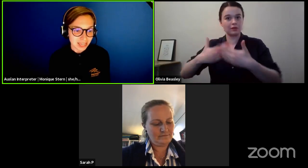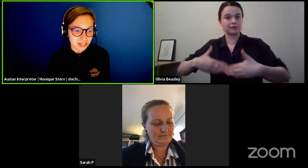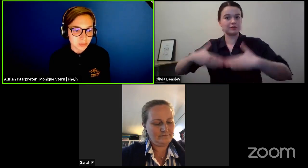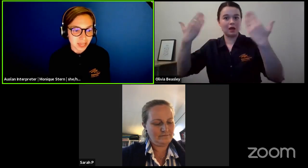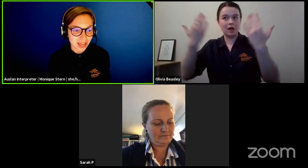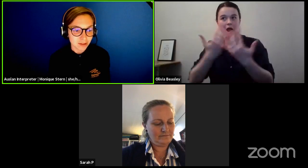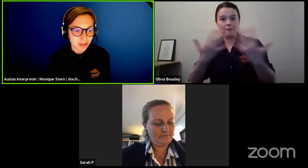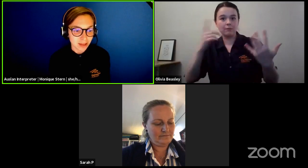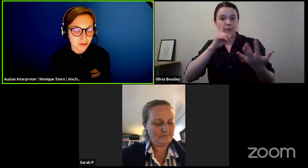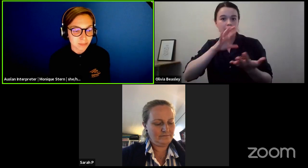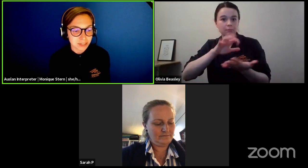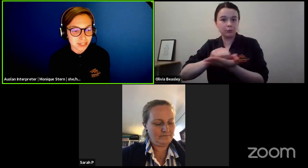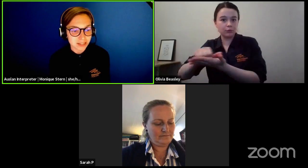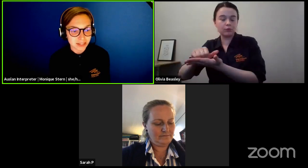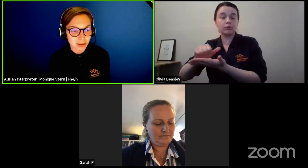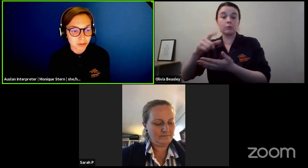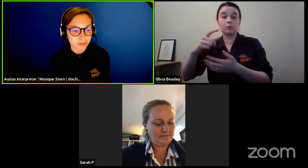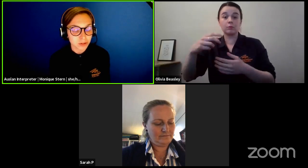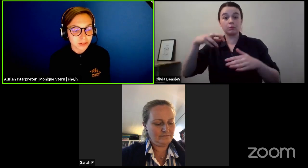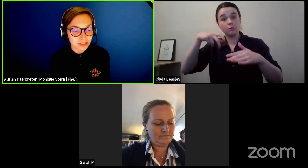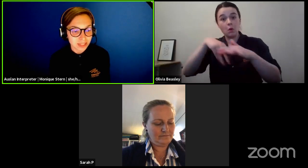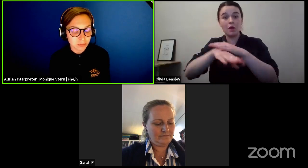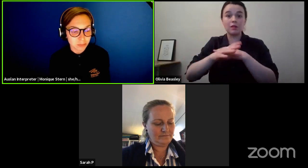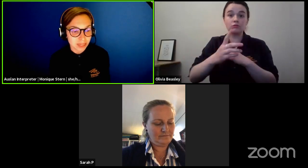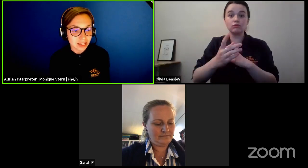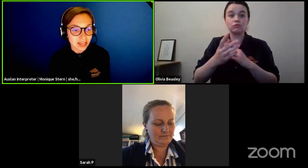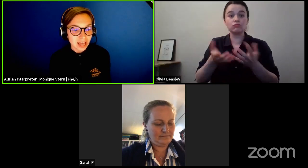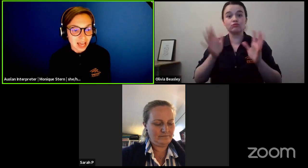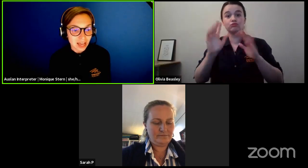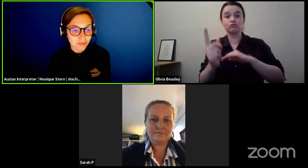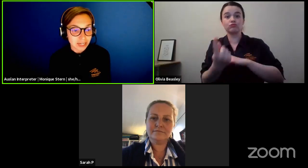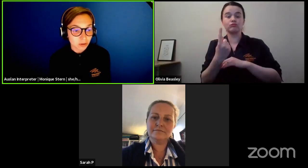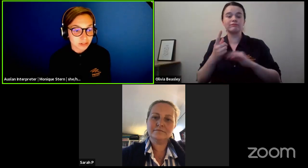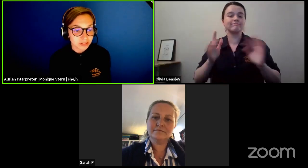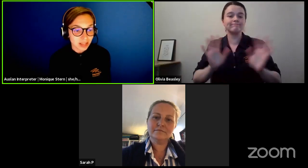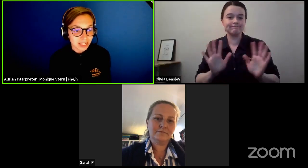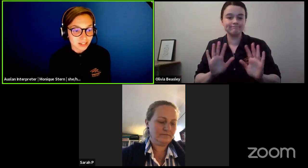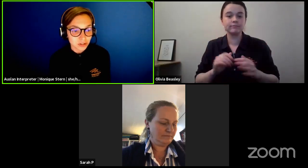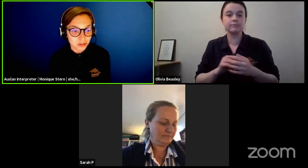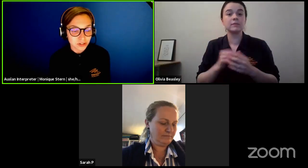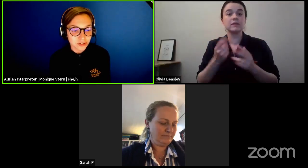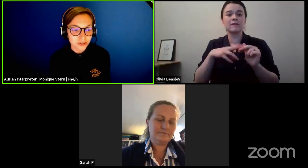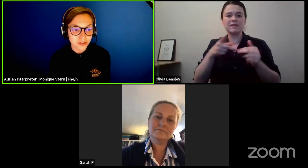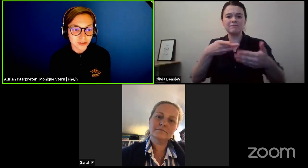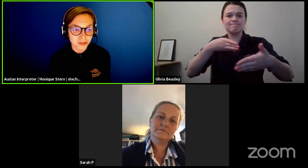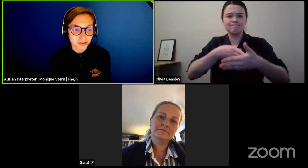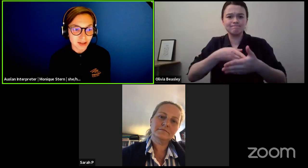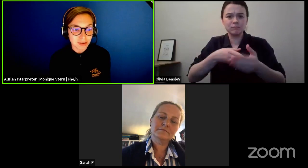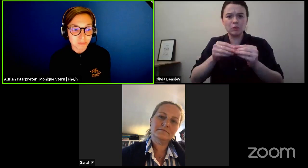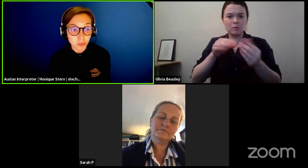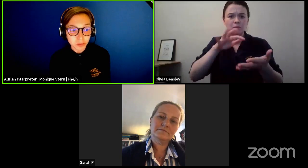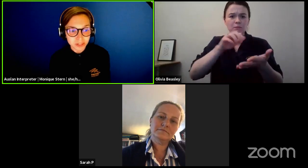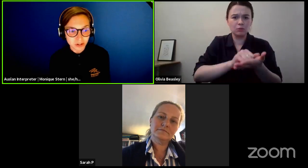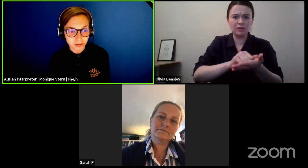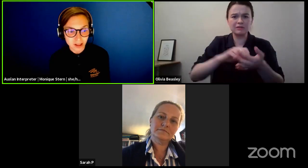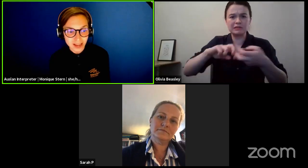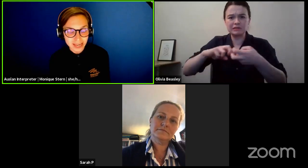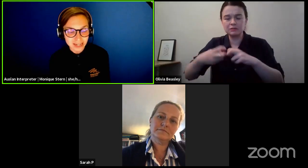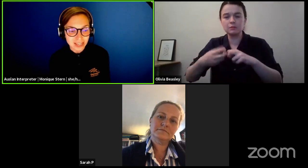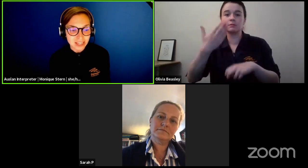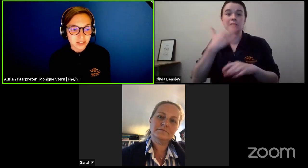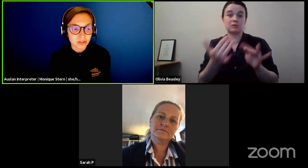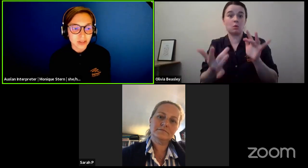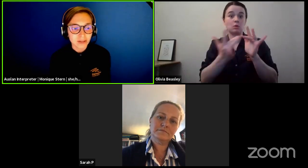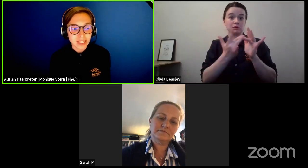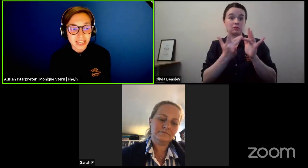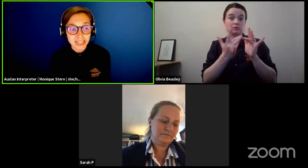in beforehand. We have a very particular number of doses that will be ready on site due to you having booked